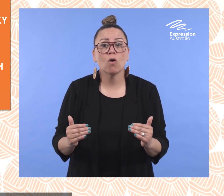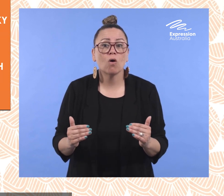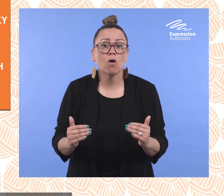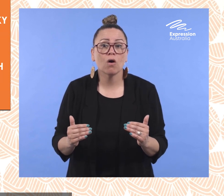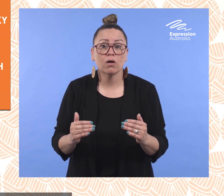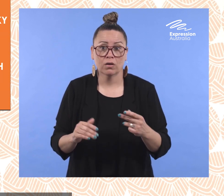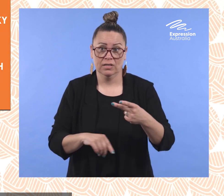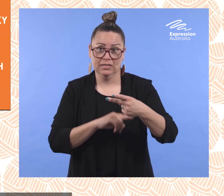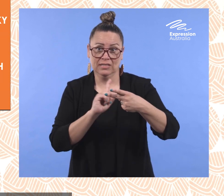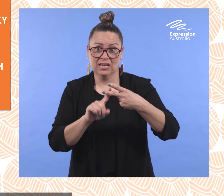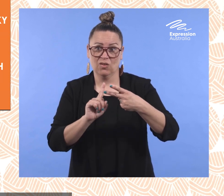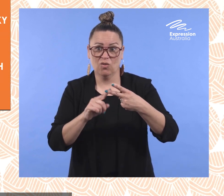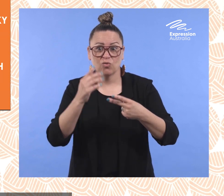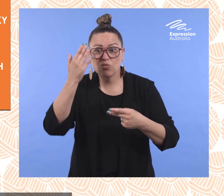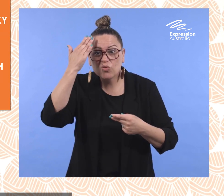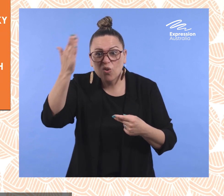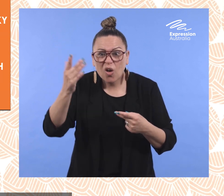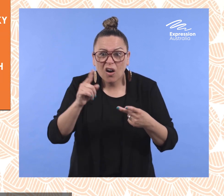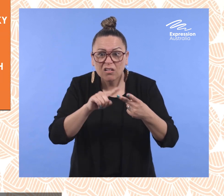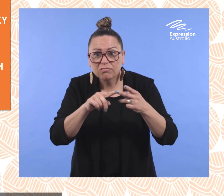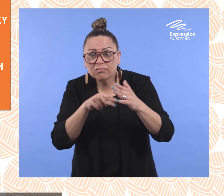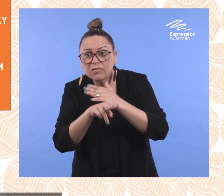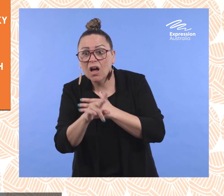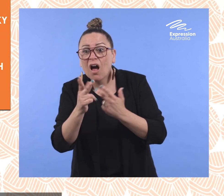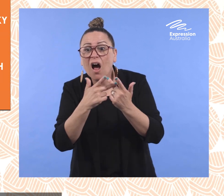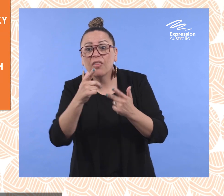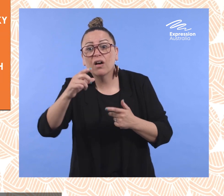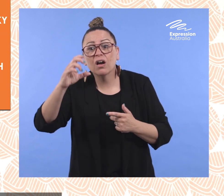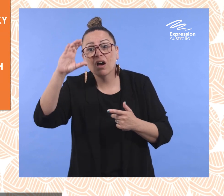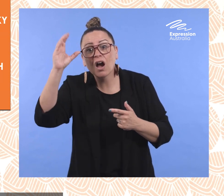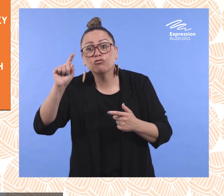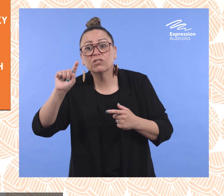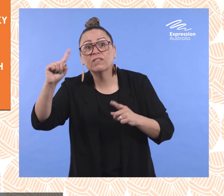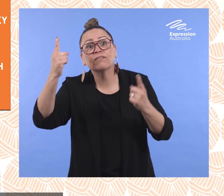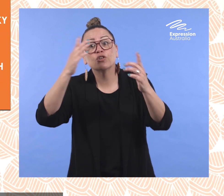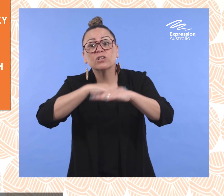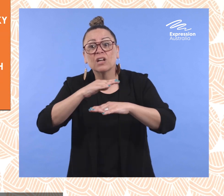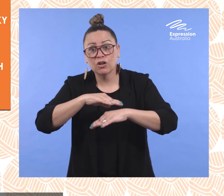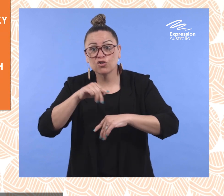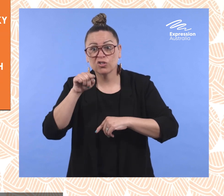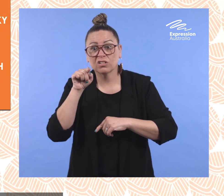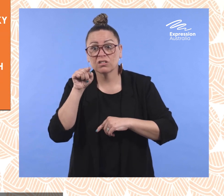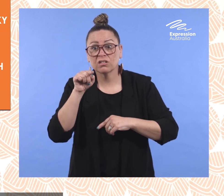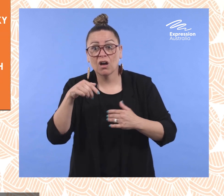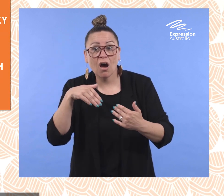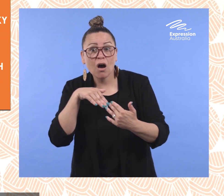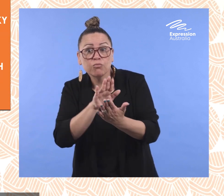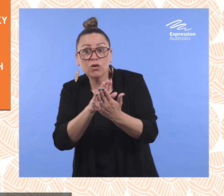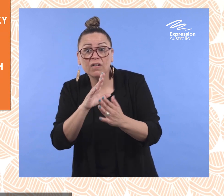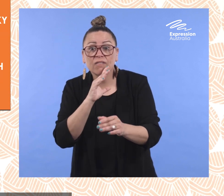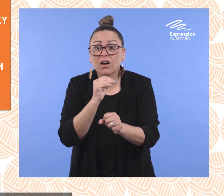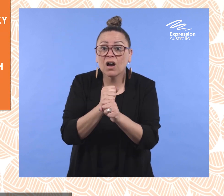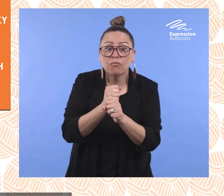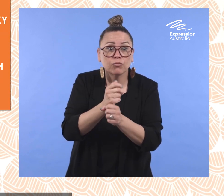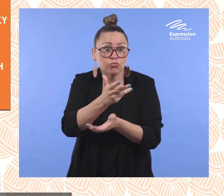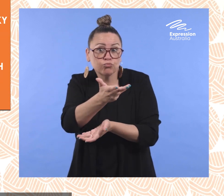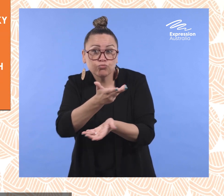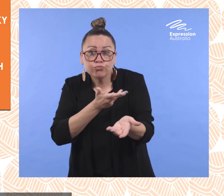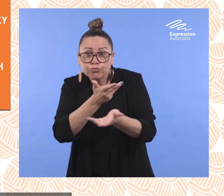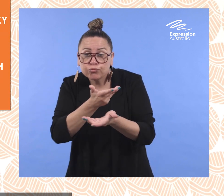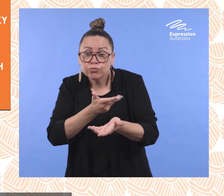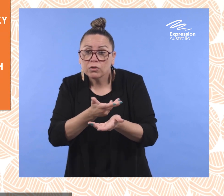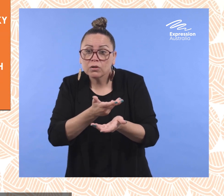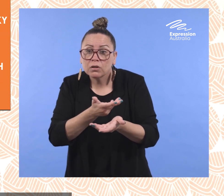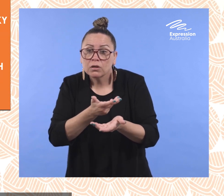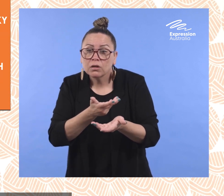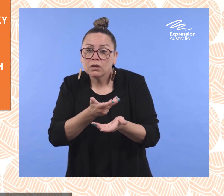In terms of it being unknown, other countries do have First Nations approaches when it comes to consulting Parliament,